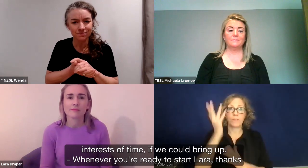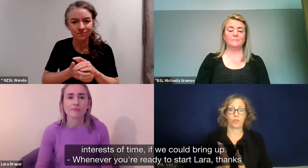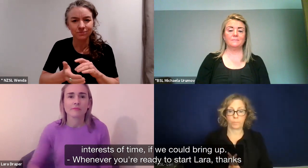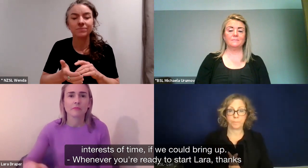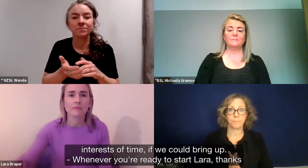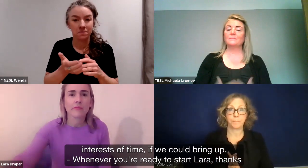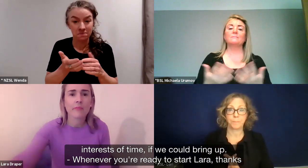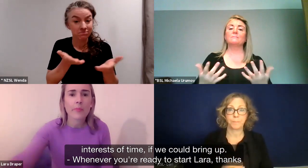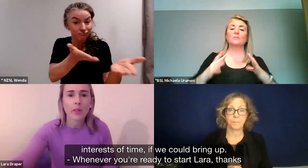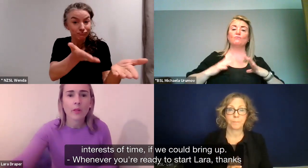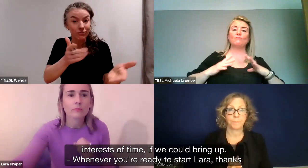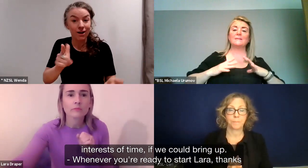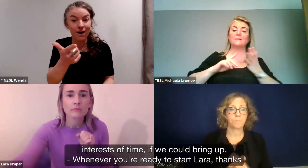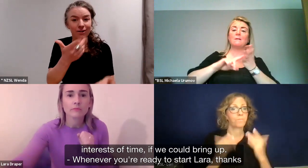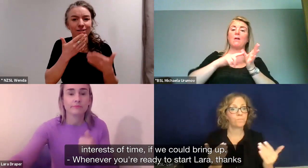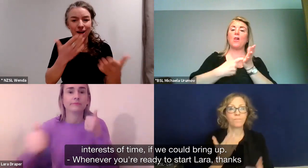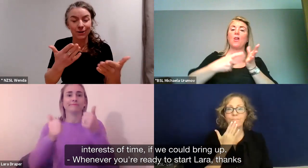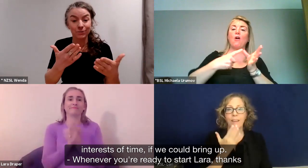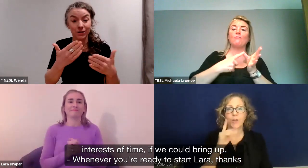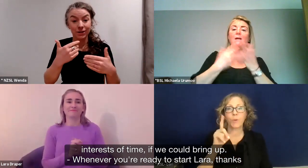Whenever you're ready to start, Lara, thanks so much.